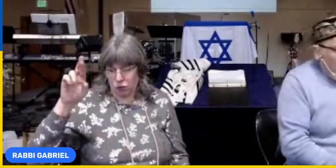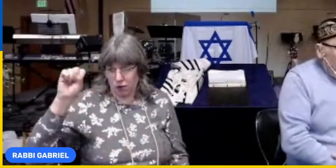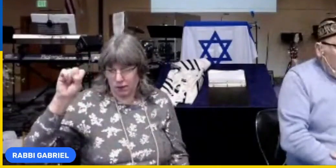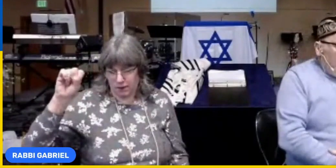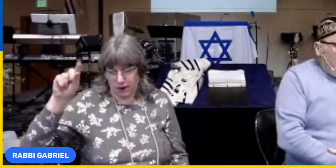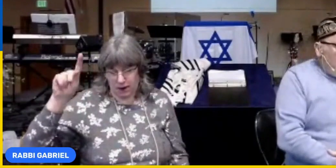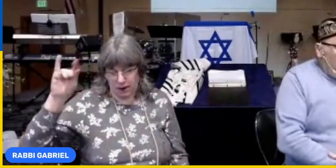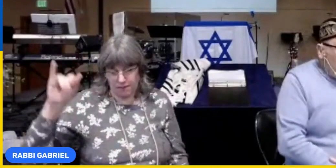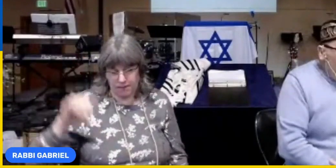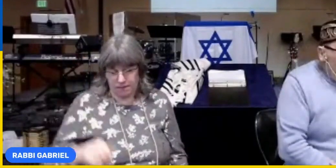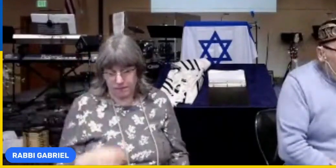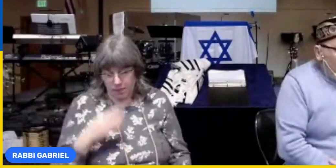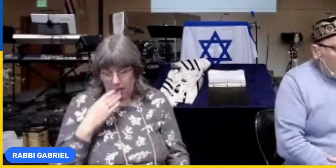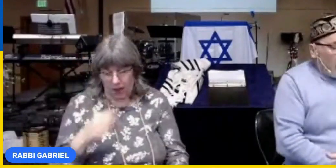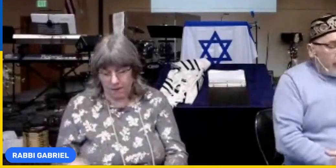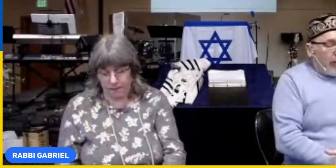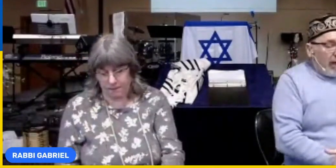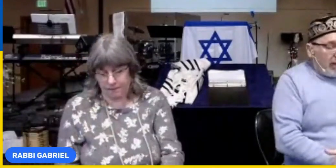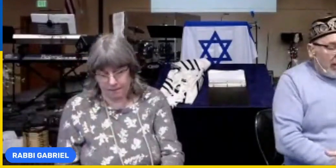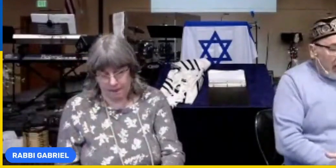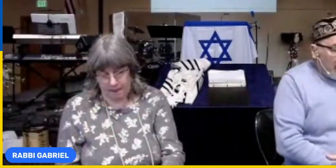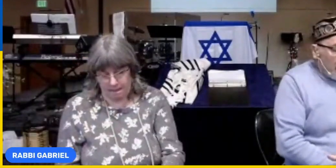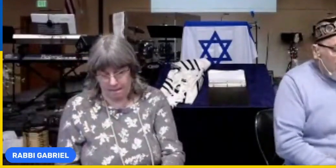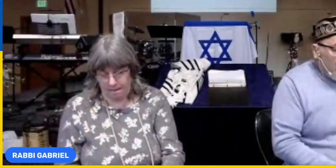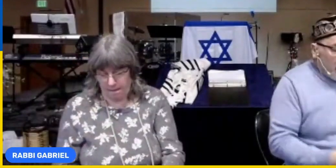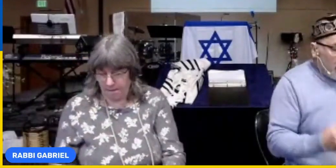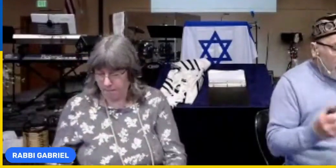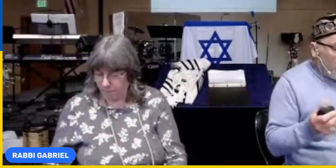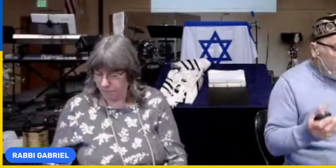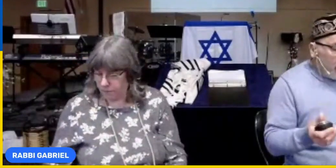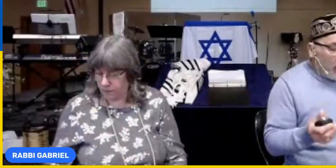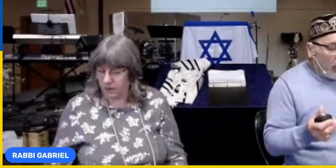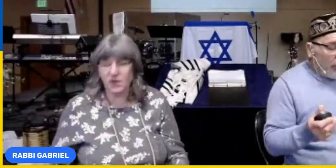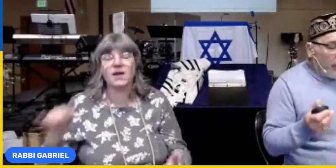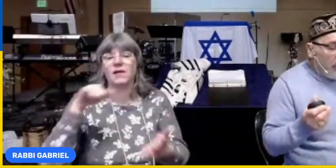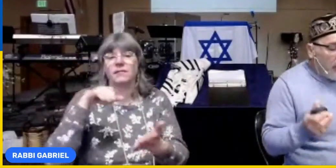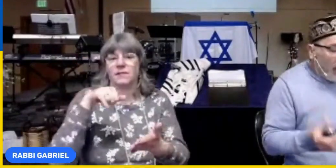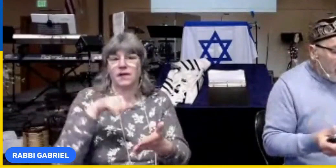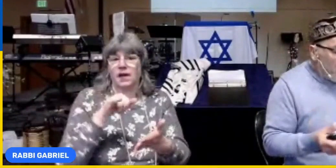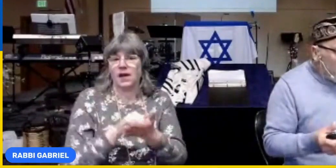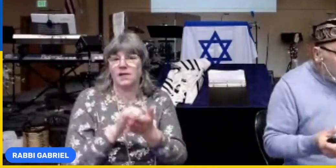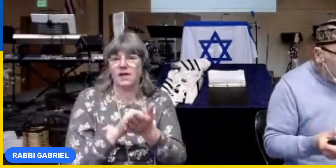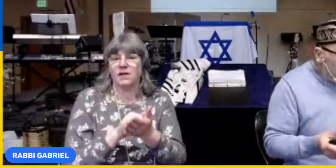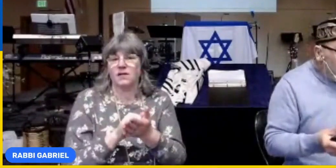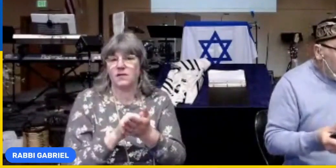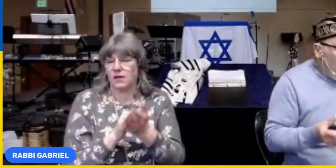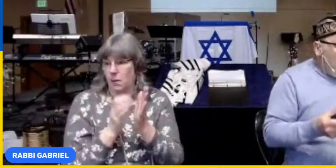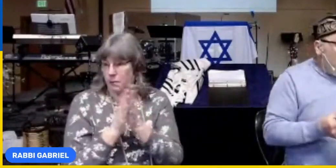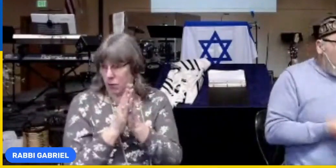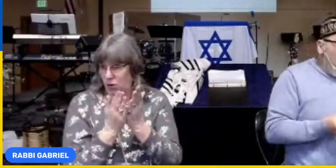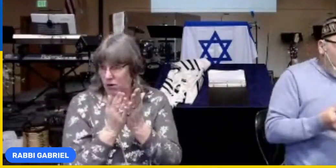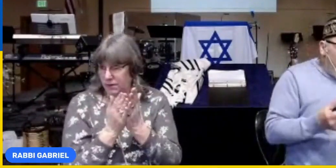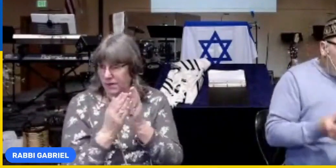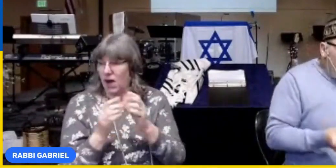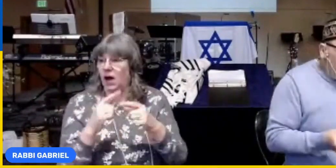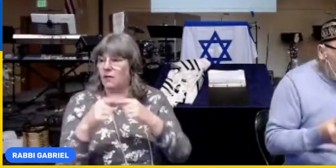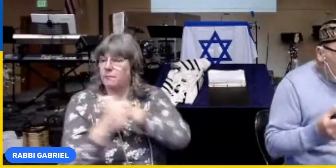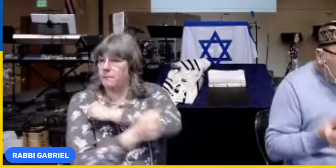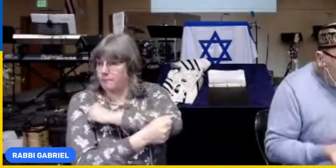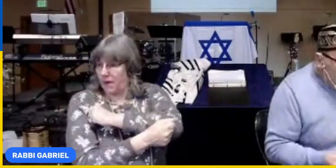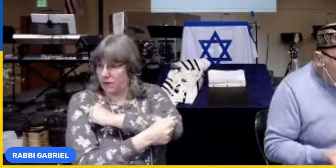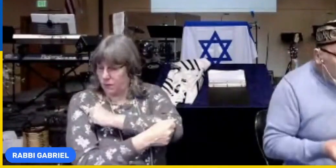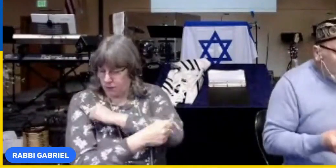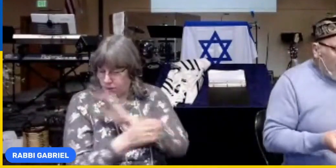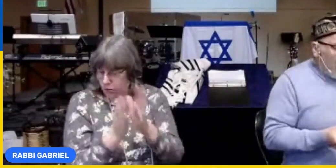Daniel says, in his book on the Passover Haggadah, a book called From Bondage to Freedom, Rabbi